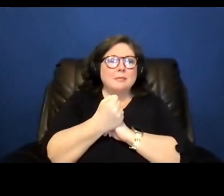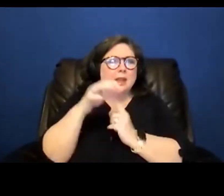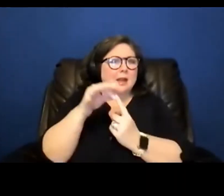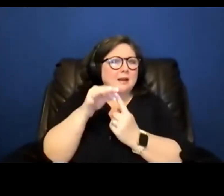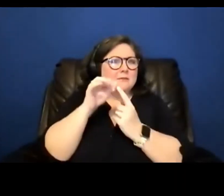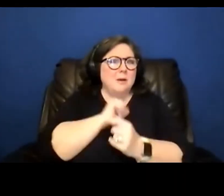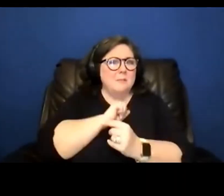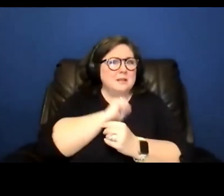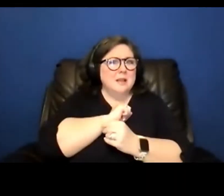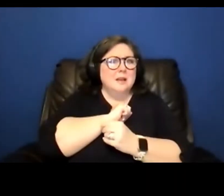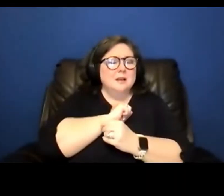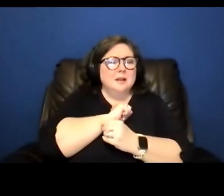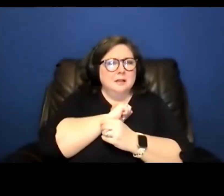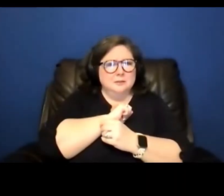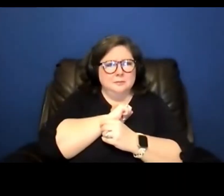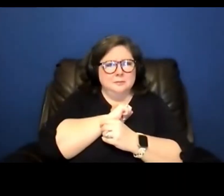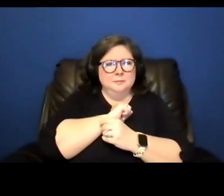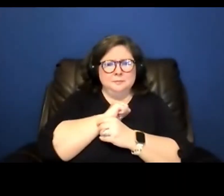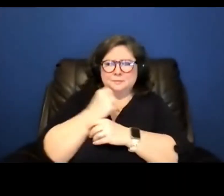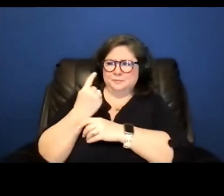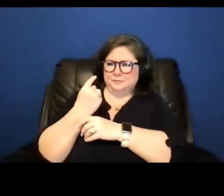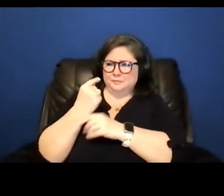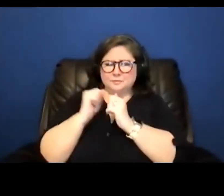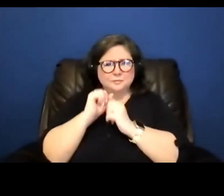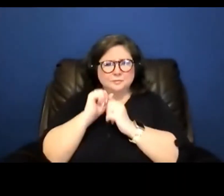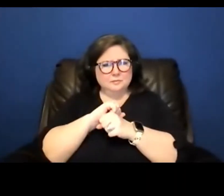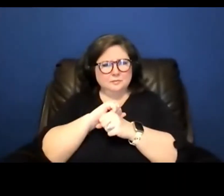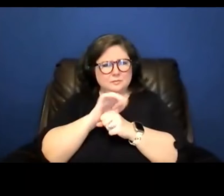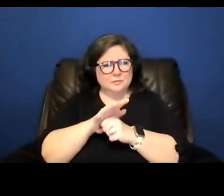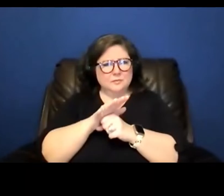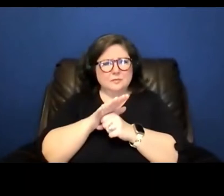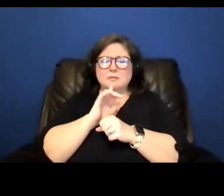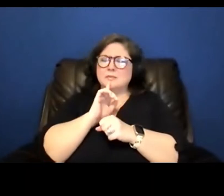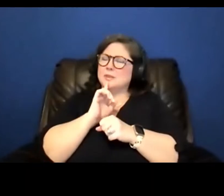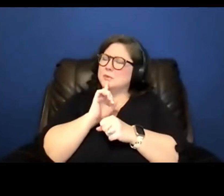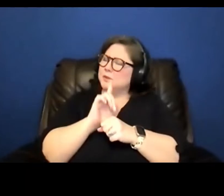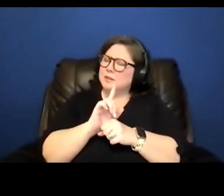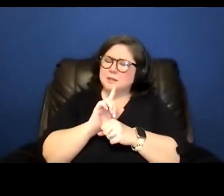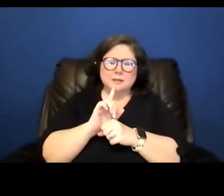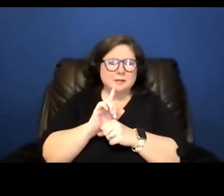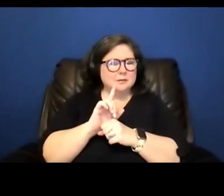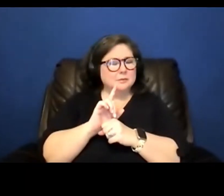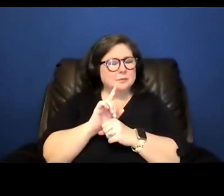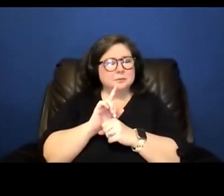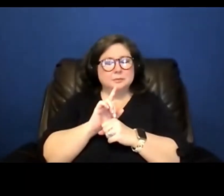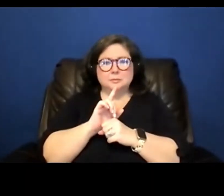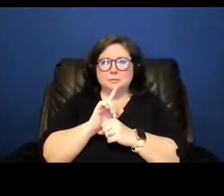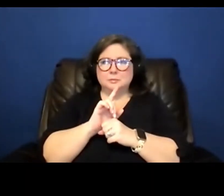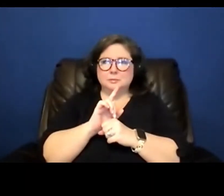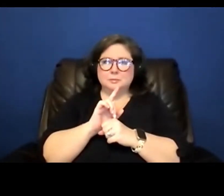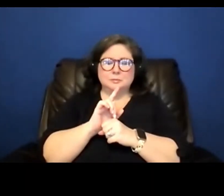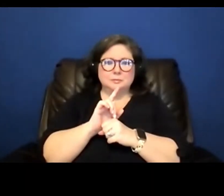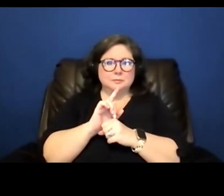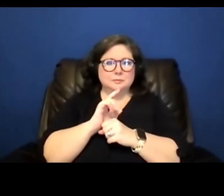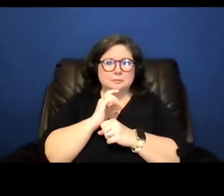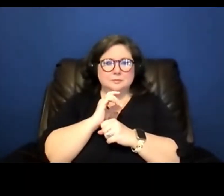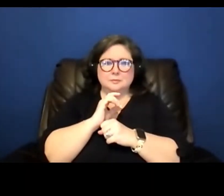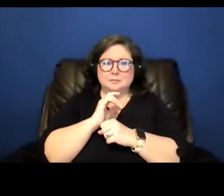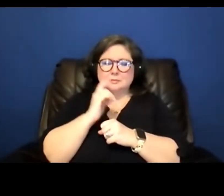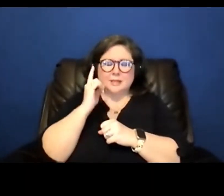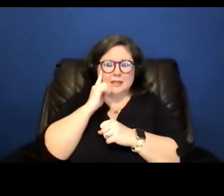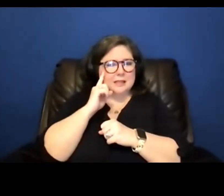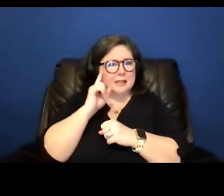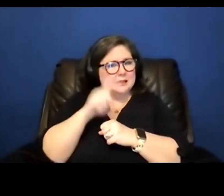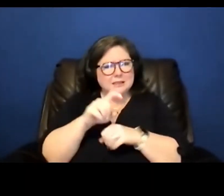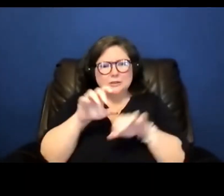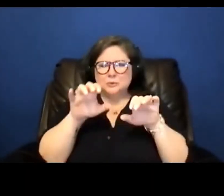in last year with COVID just really came to say, I need to do something.